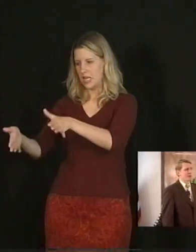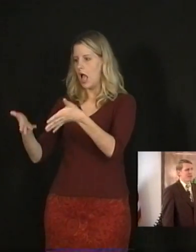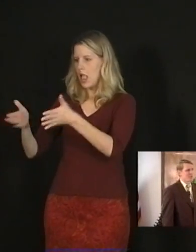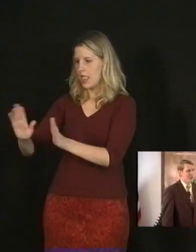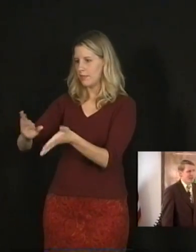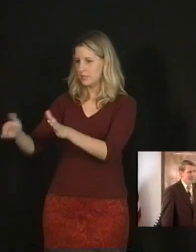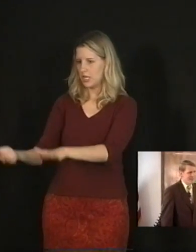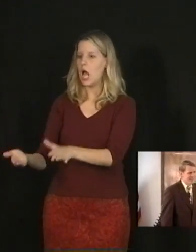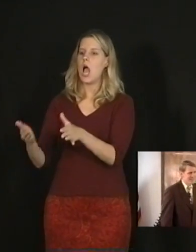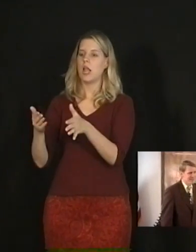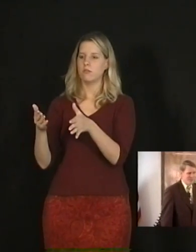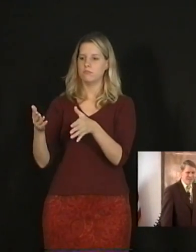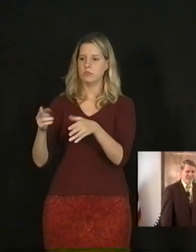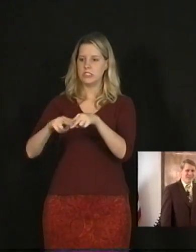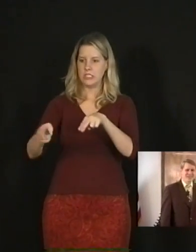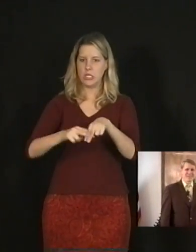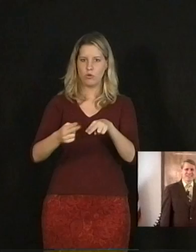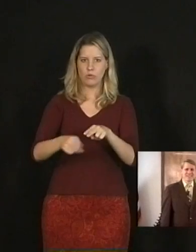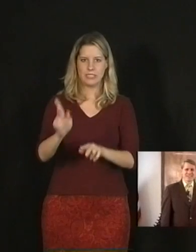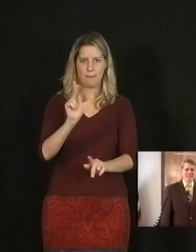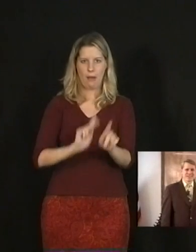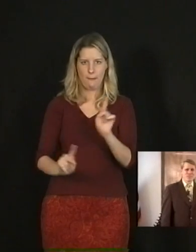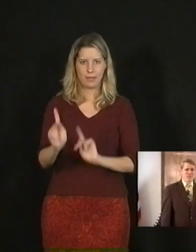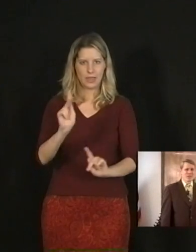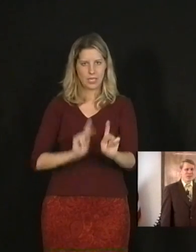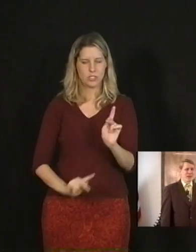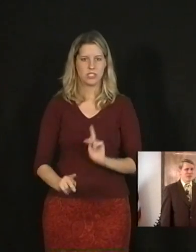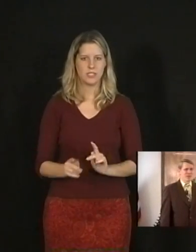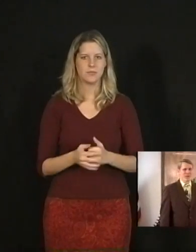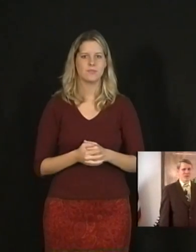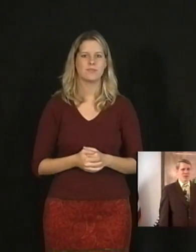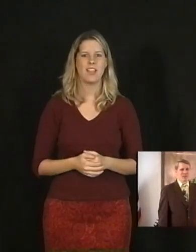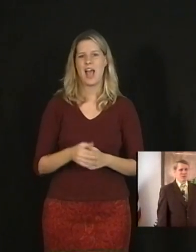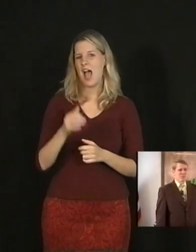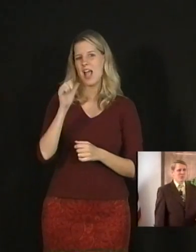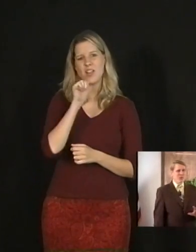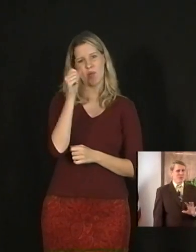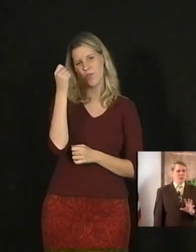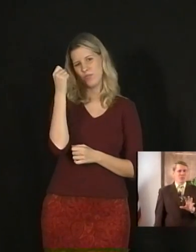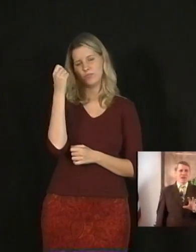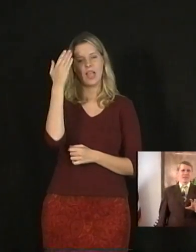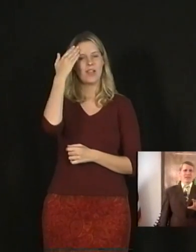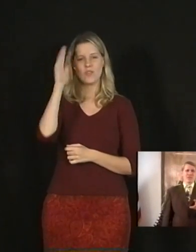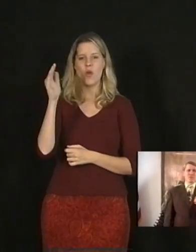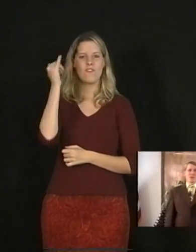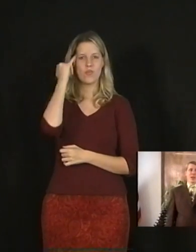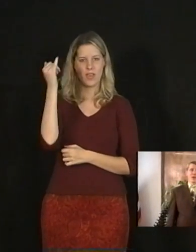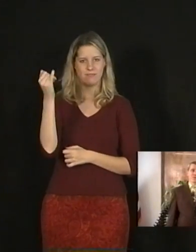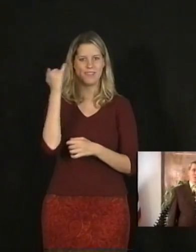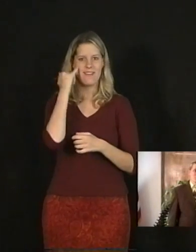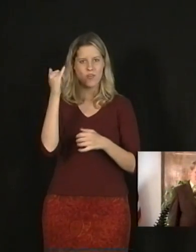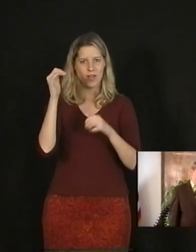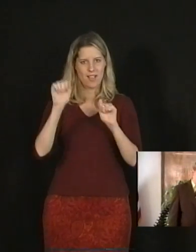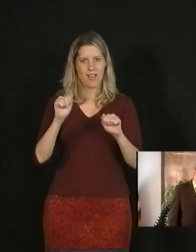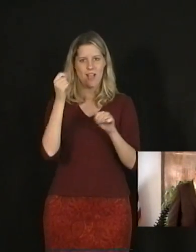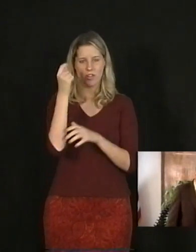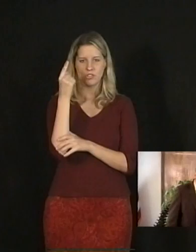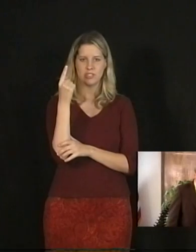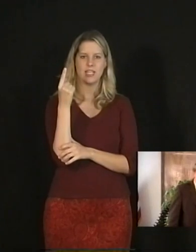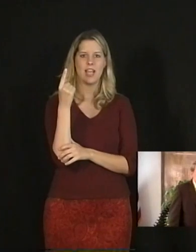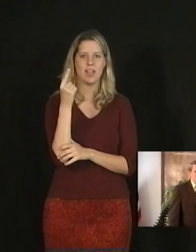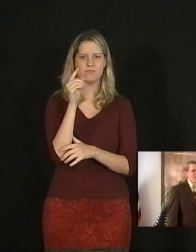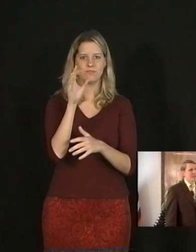surplus population. Remember that line in there? I don't think you can understand the Christmas Carol, the history behind that, until you understand how evolution ties